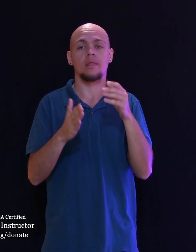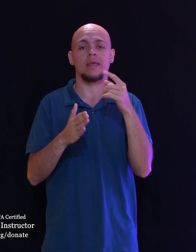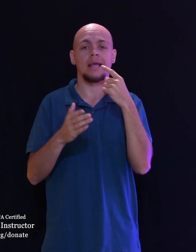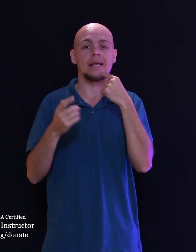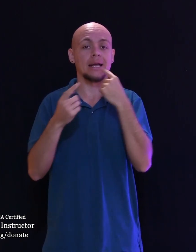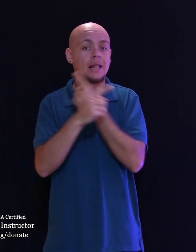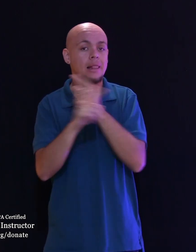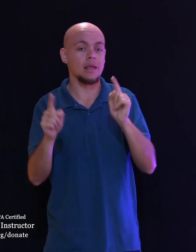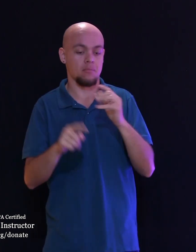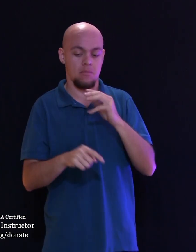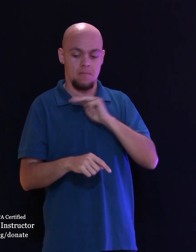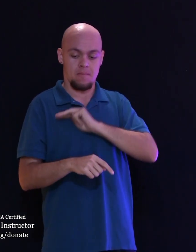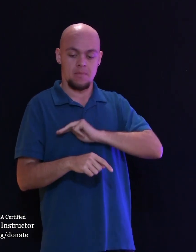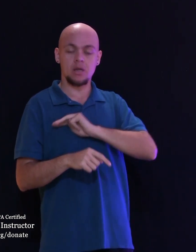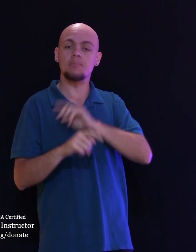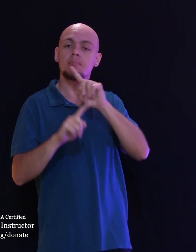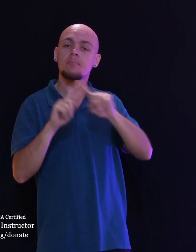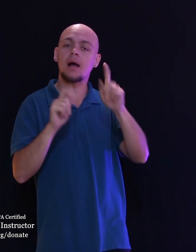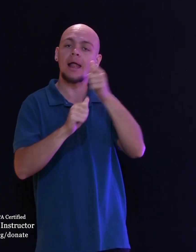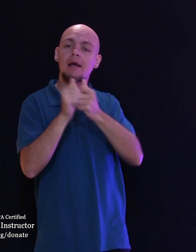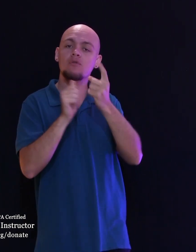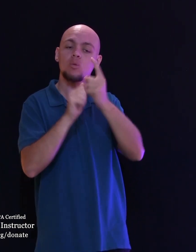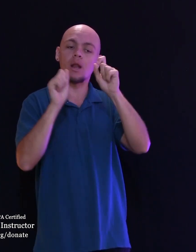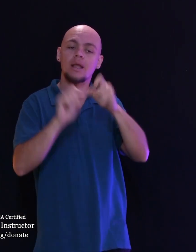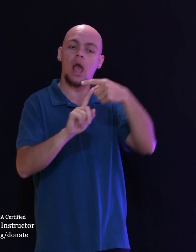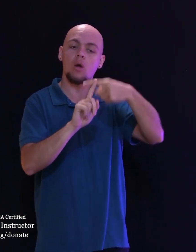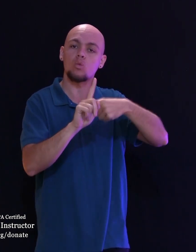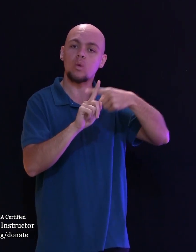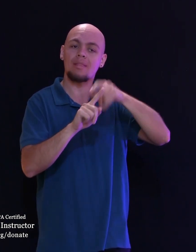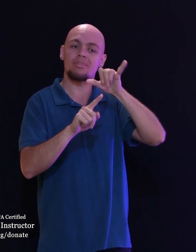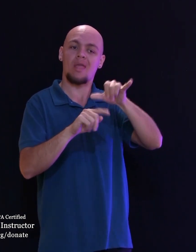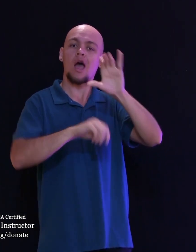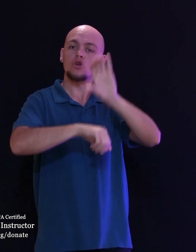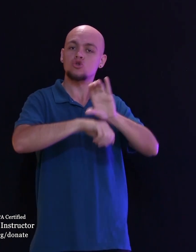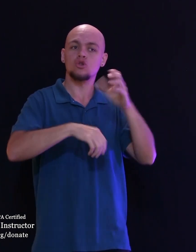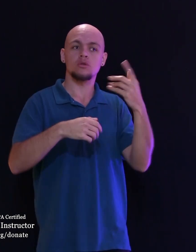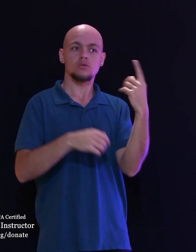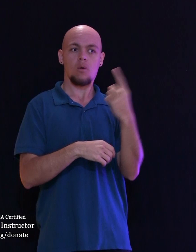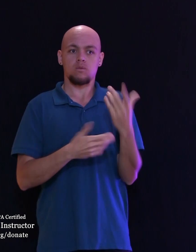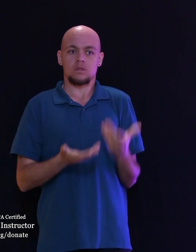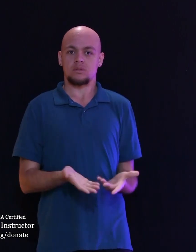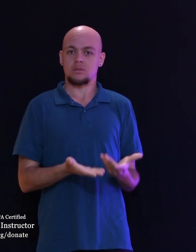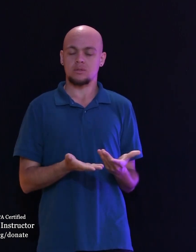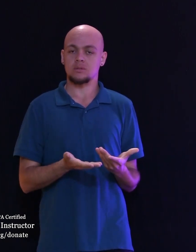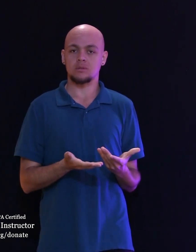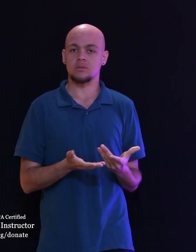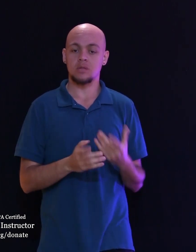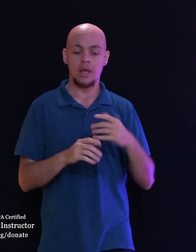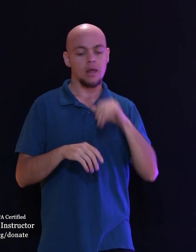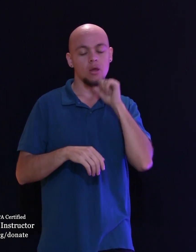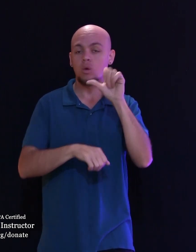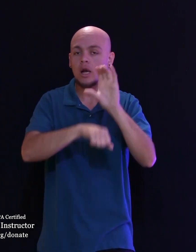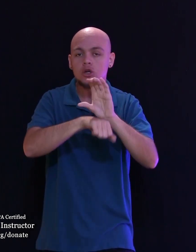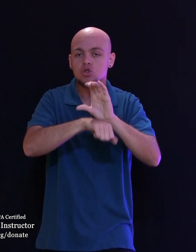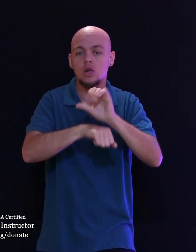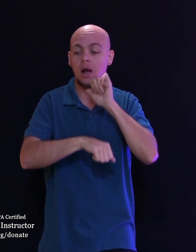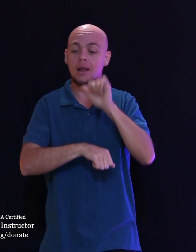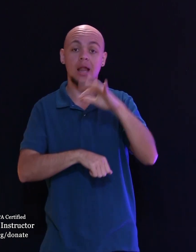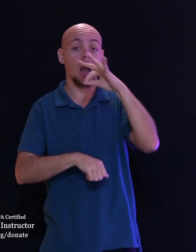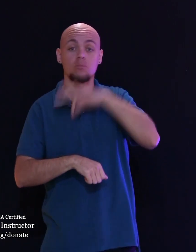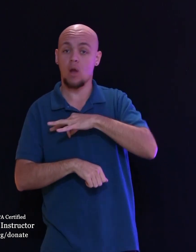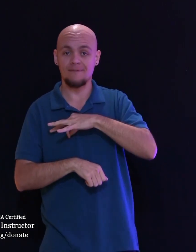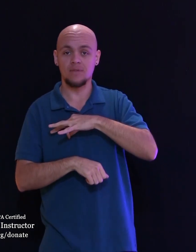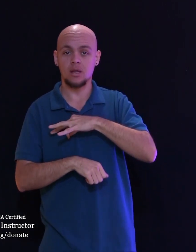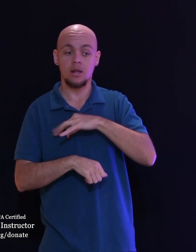ministry, but they were letting everybody else come in and rent the facility. Not just, they weren't a church, they weren't a nonprofit, they